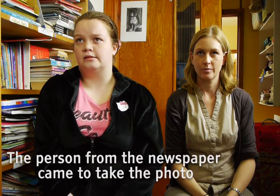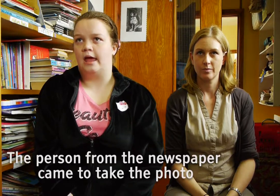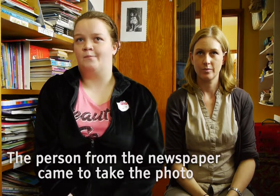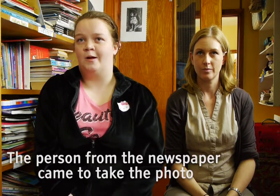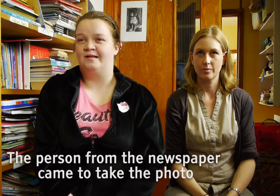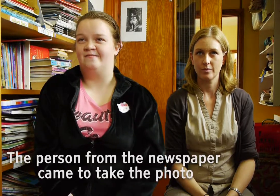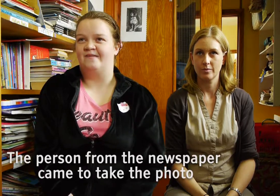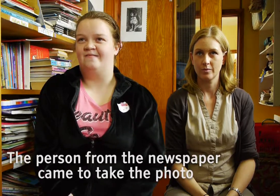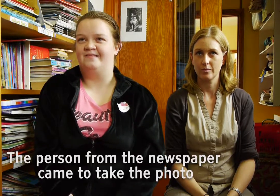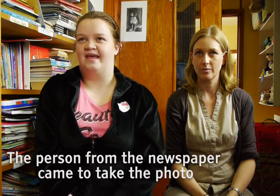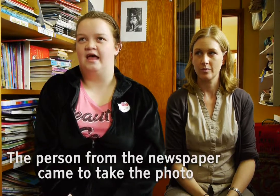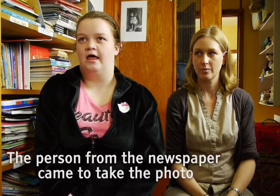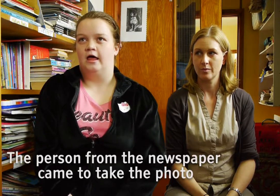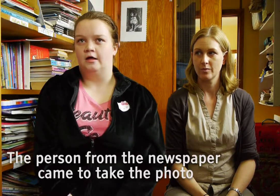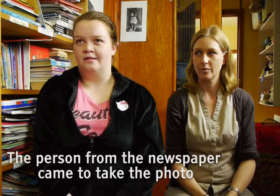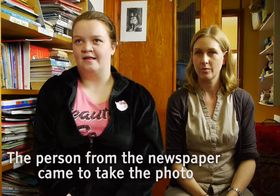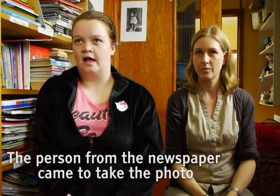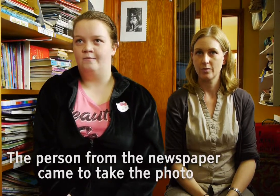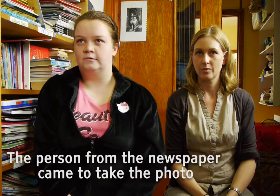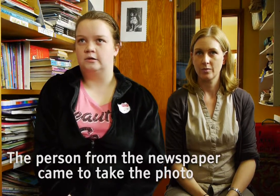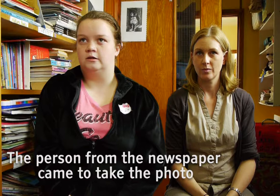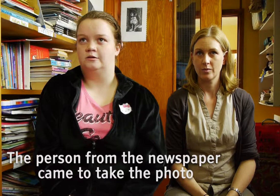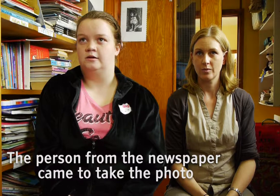The person from the top of the